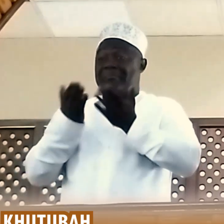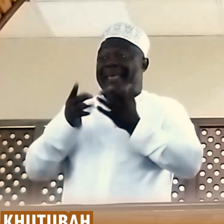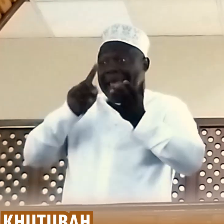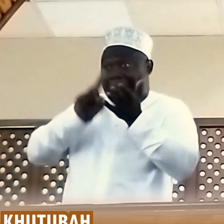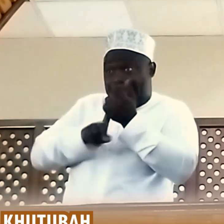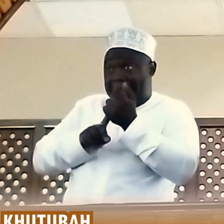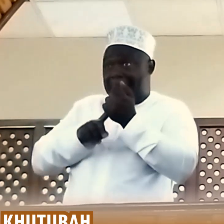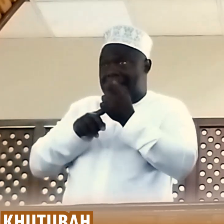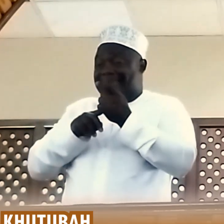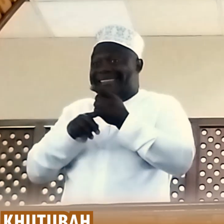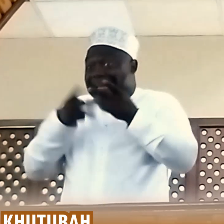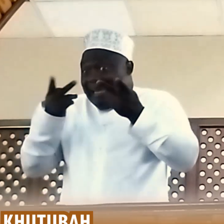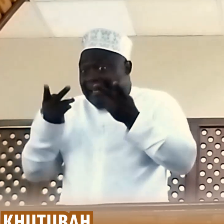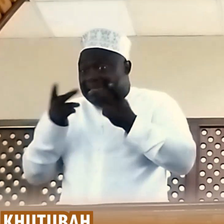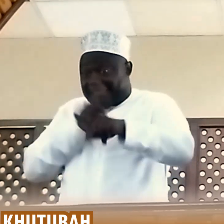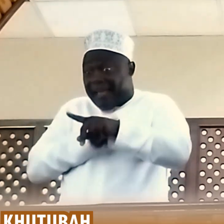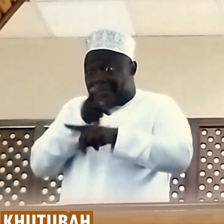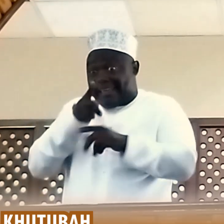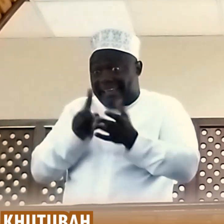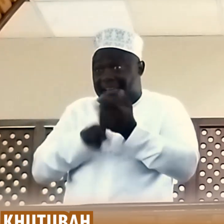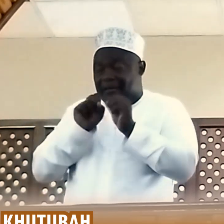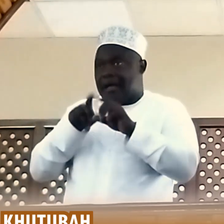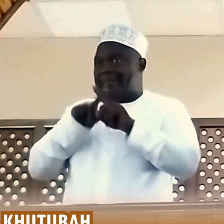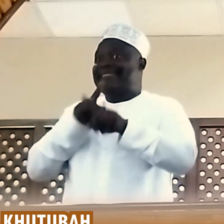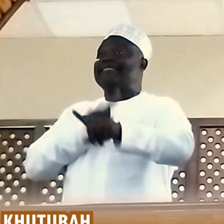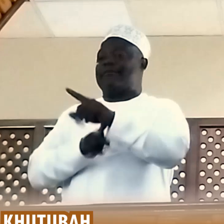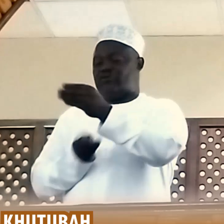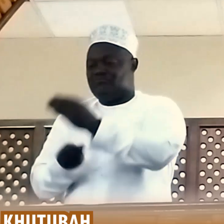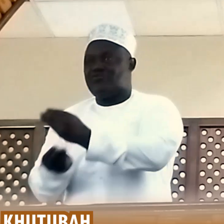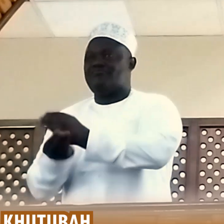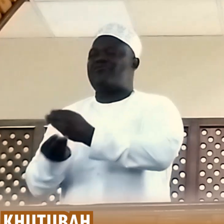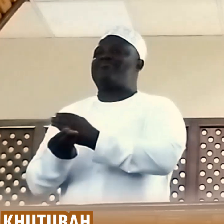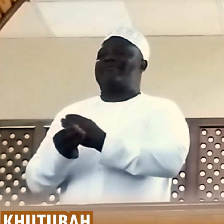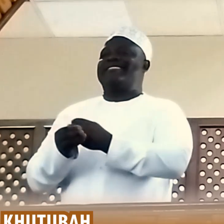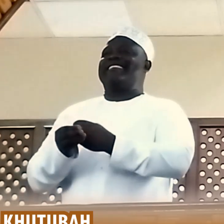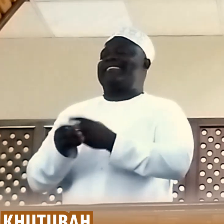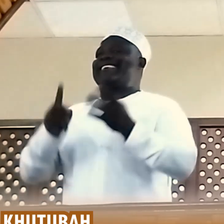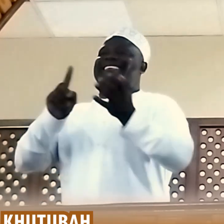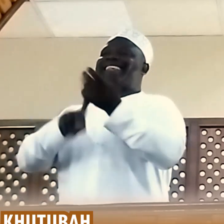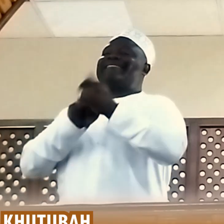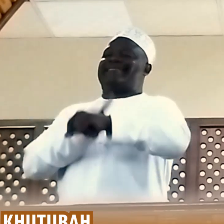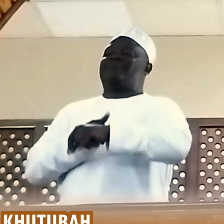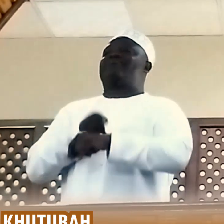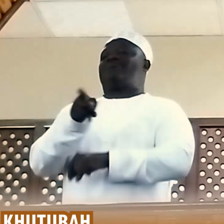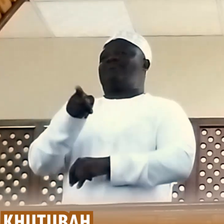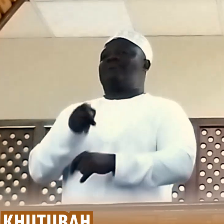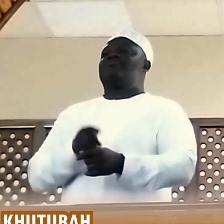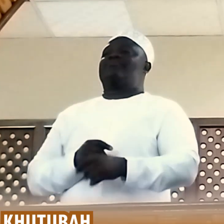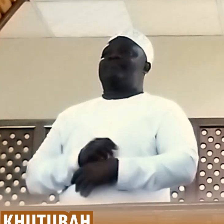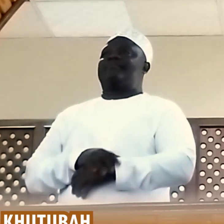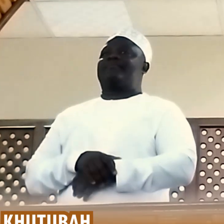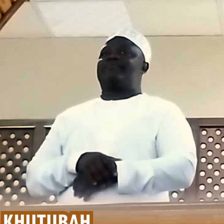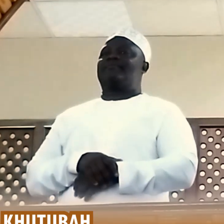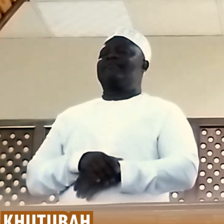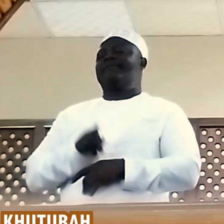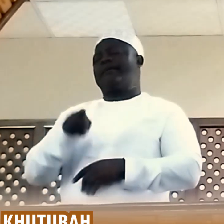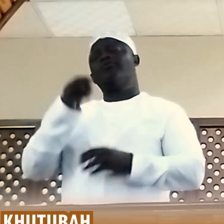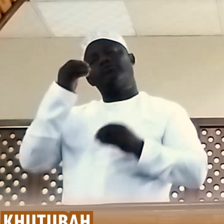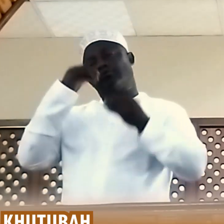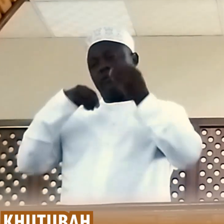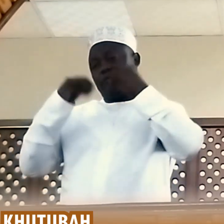oba ng'alina okifuna naye nga talina kifuna mu kiseera ekyo naye olw'okuba alina ky'awaddeyo n'akifuna mu kiseera ekitali kyakyo.